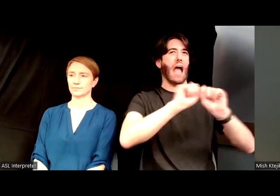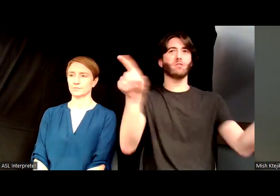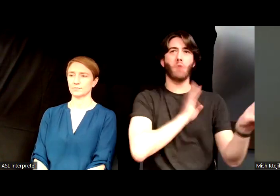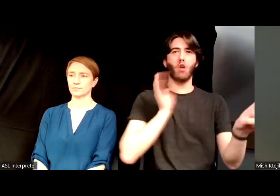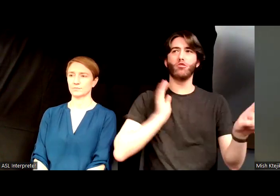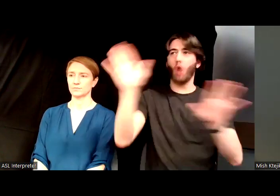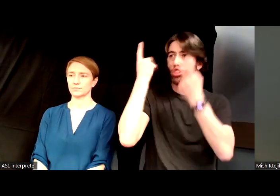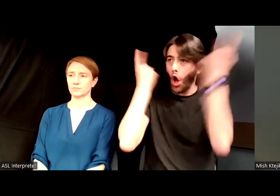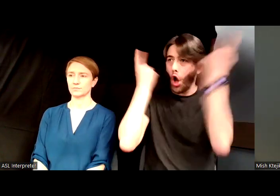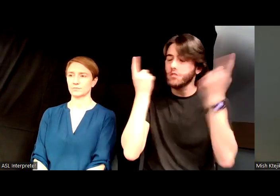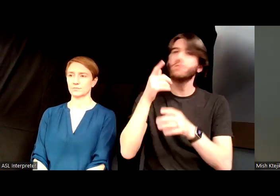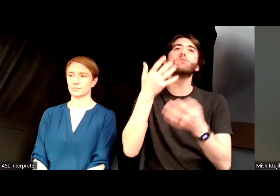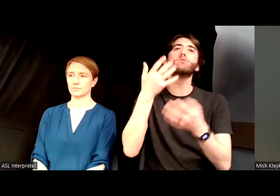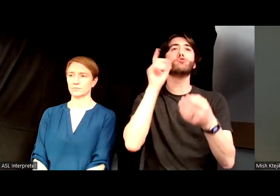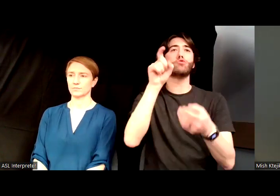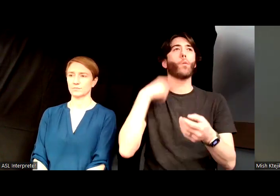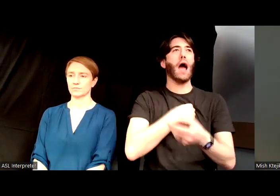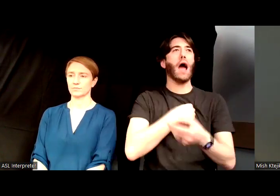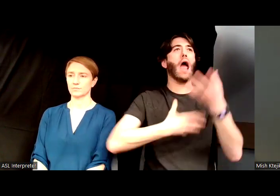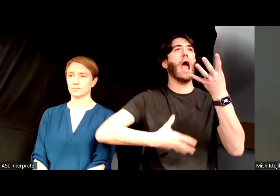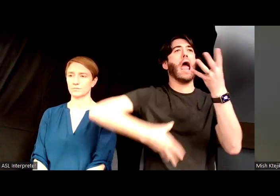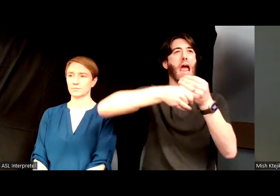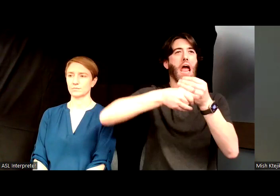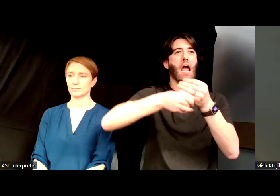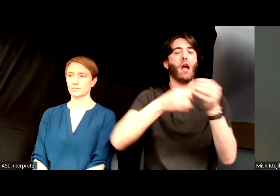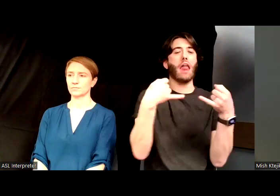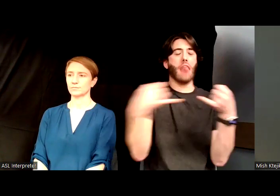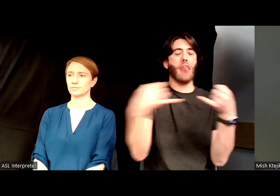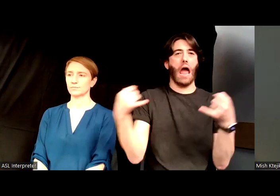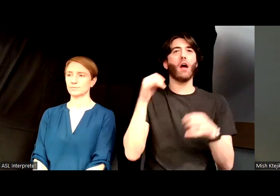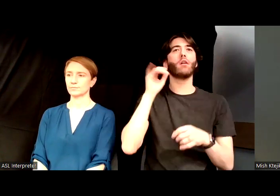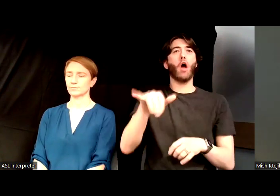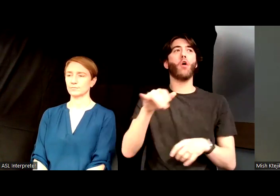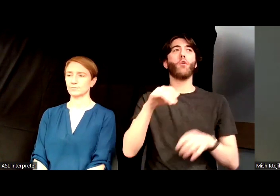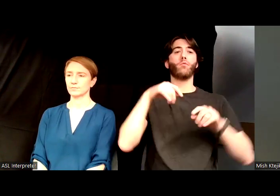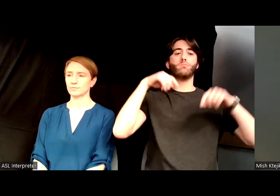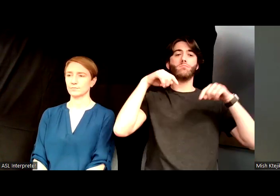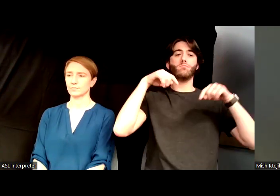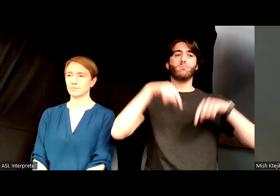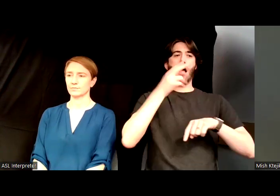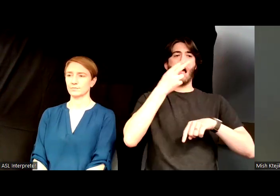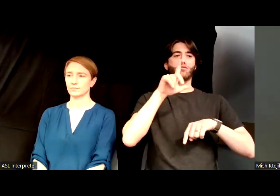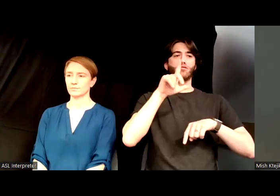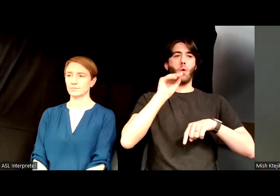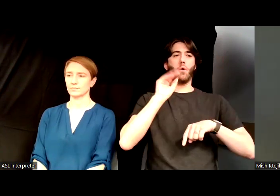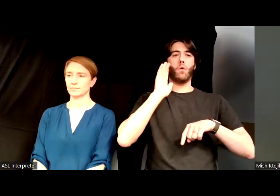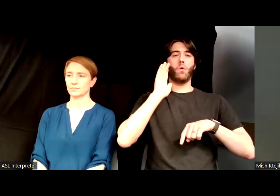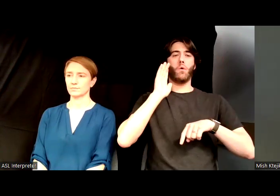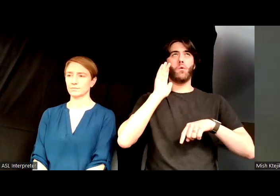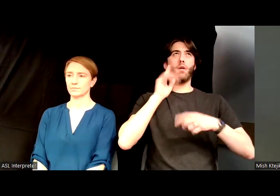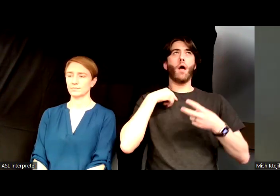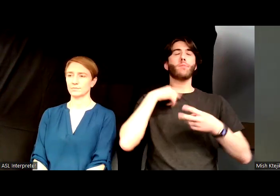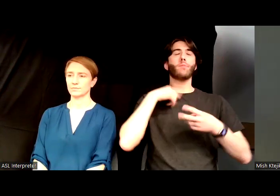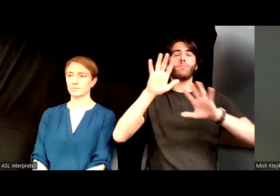except for, I just want to question the board, do we need to add a line that